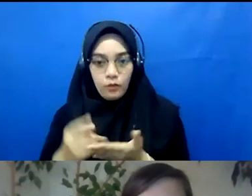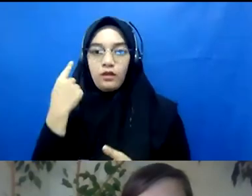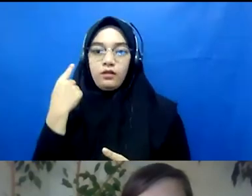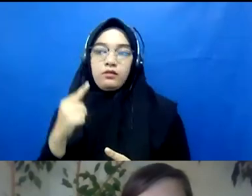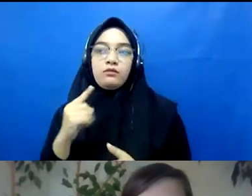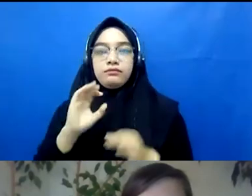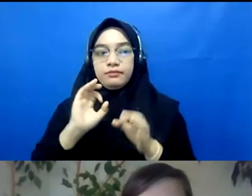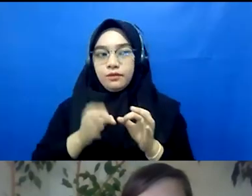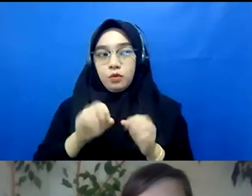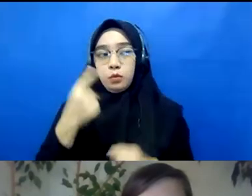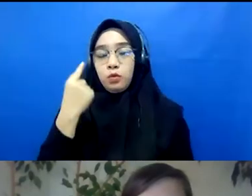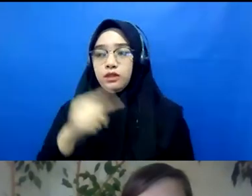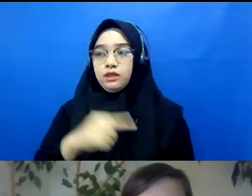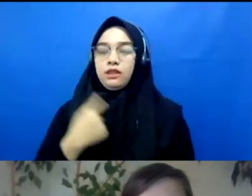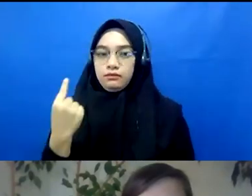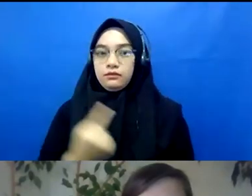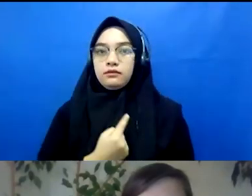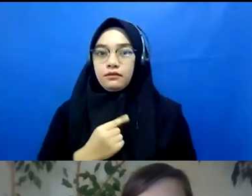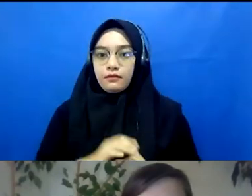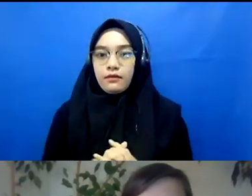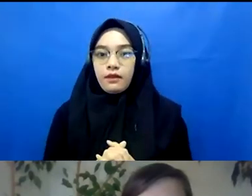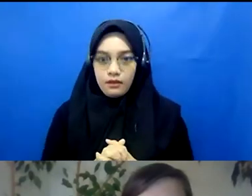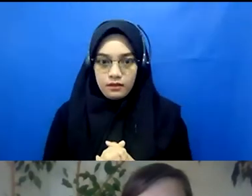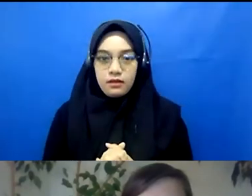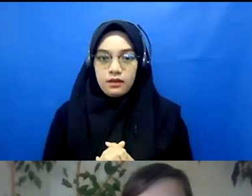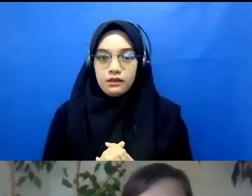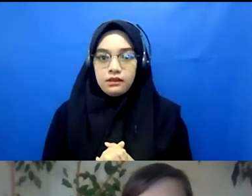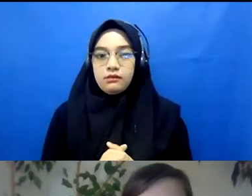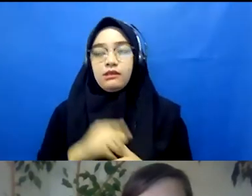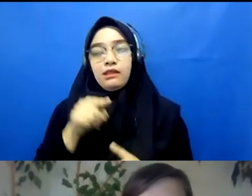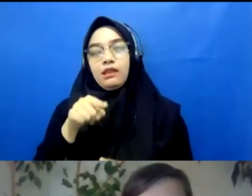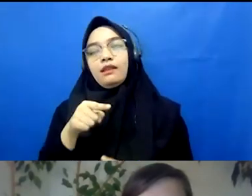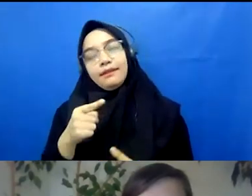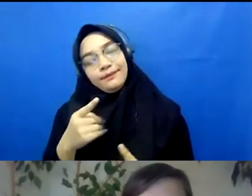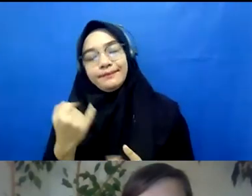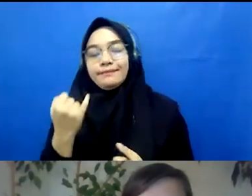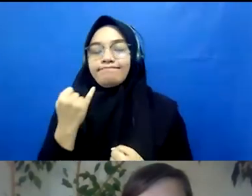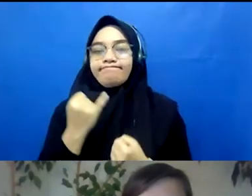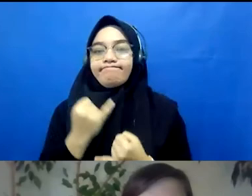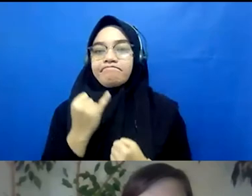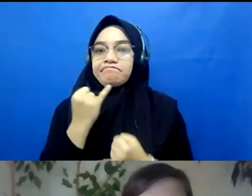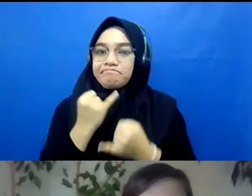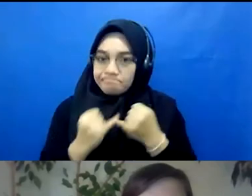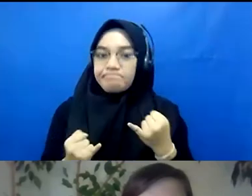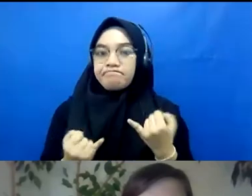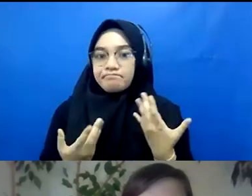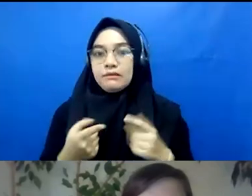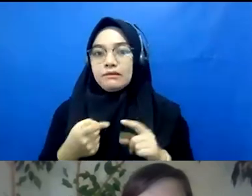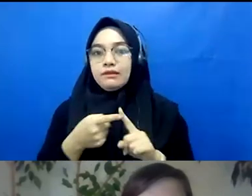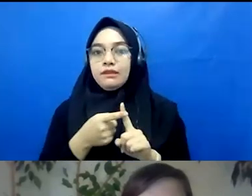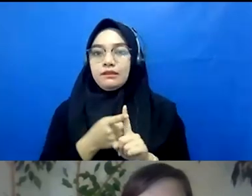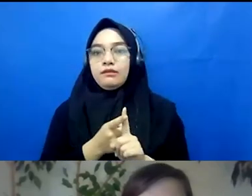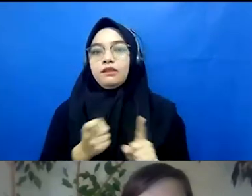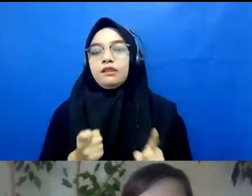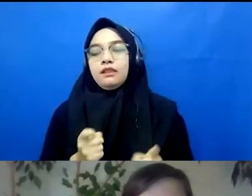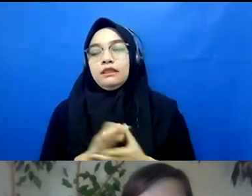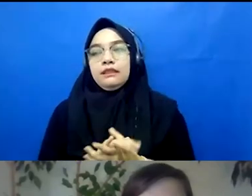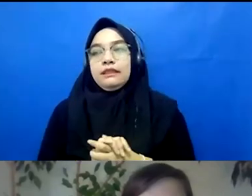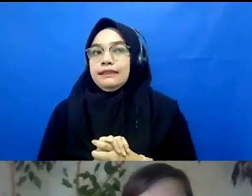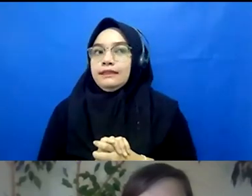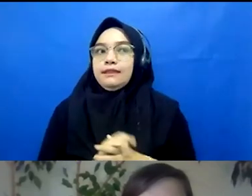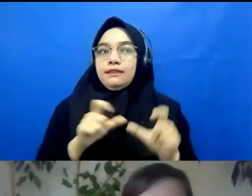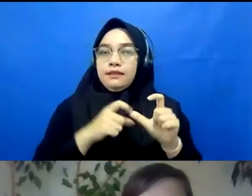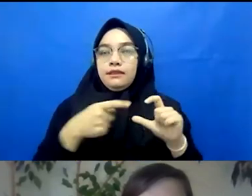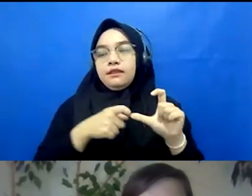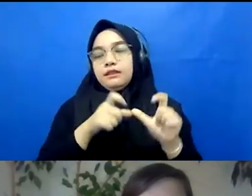us. This brings us to the end of this special ESI session, but it is not